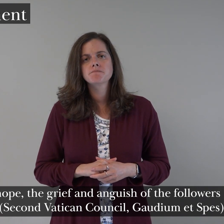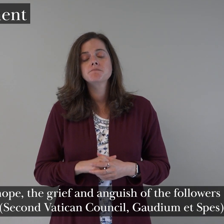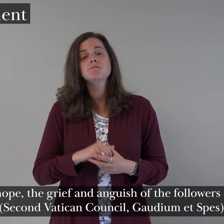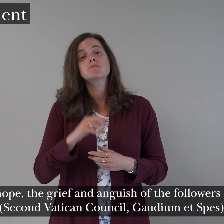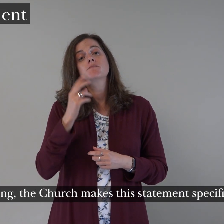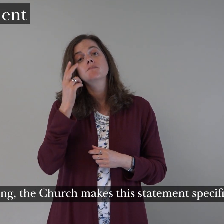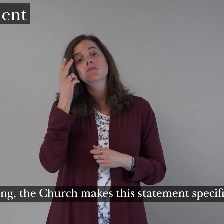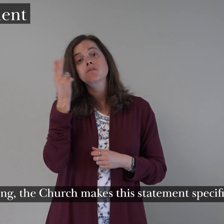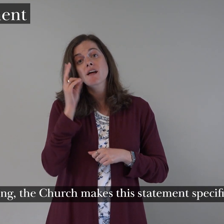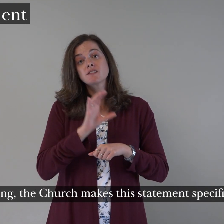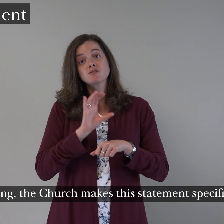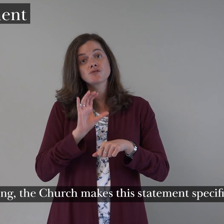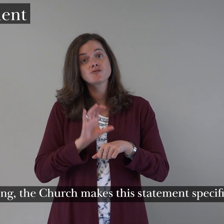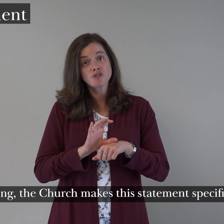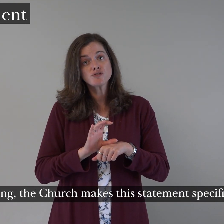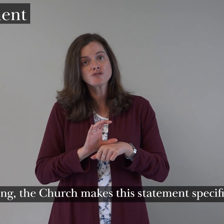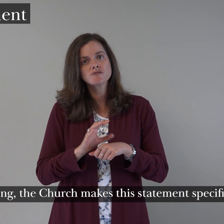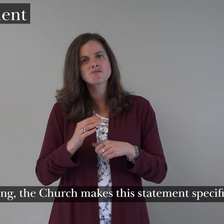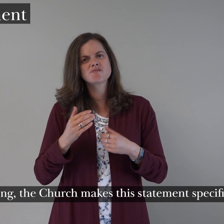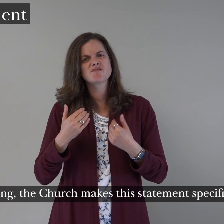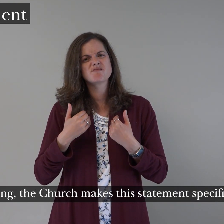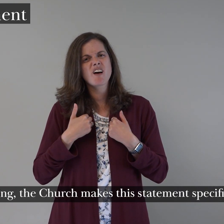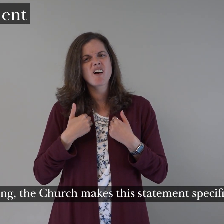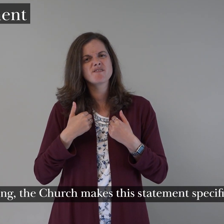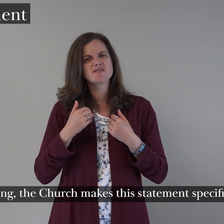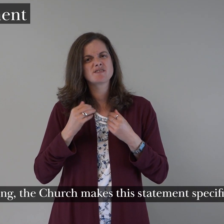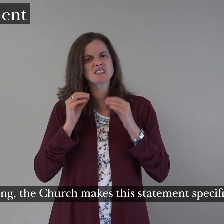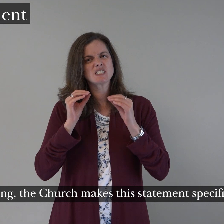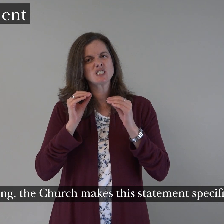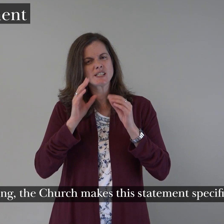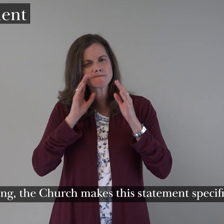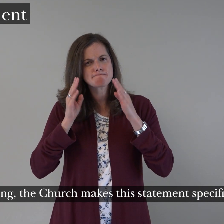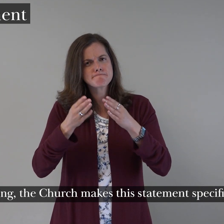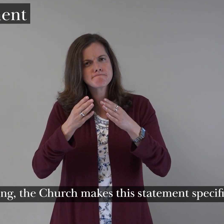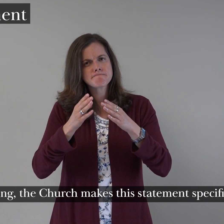In her social teaching the Church makes this statement specific